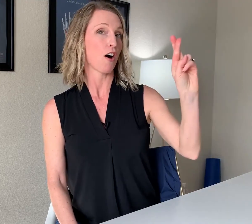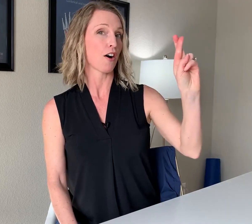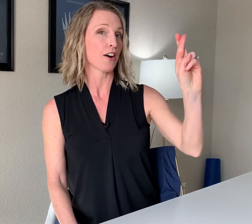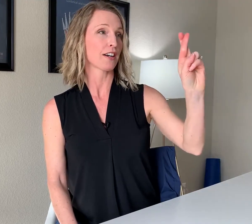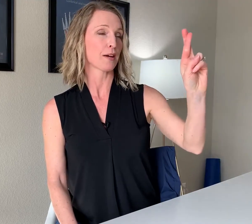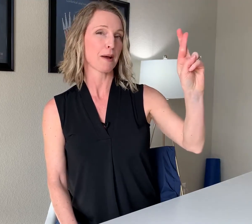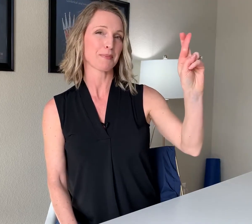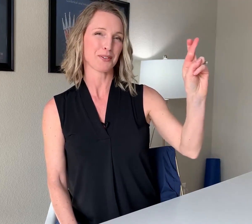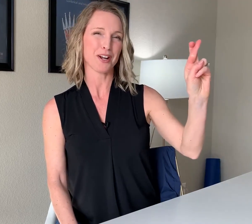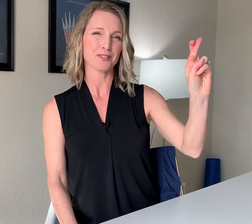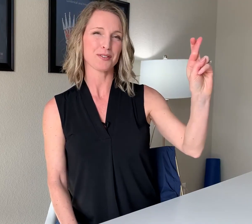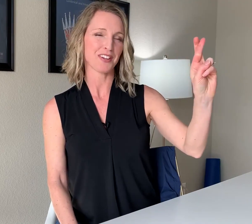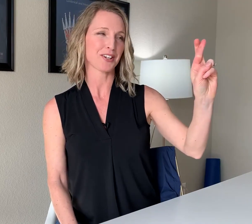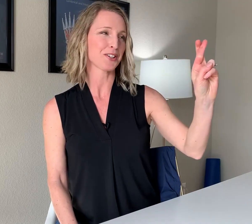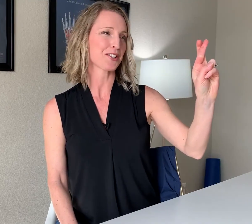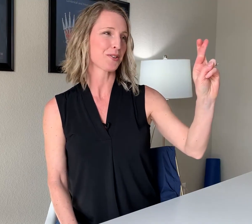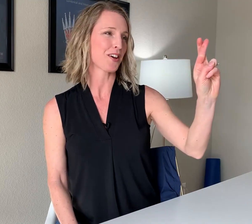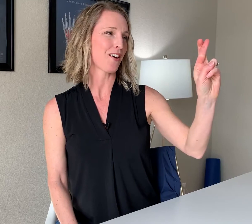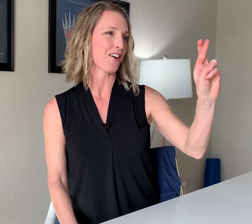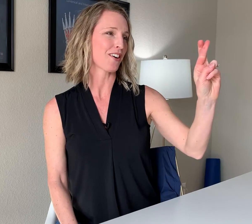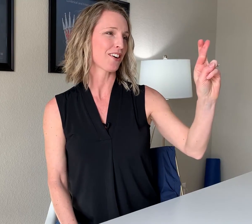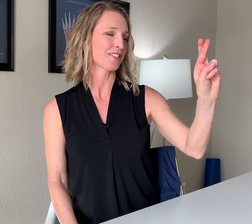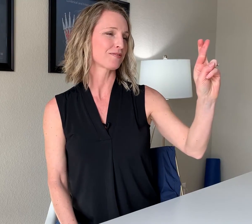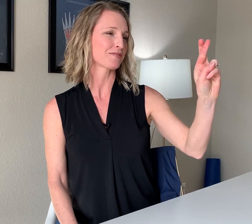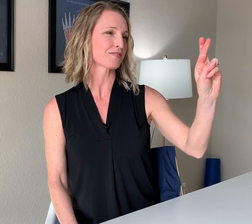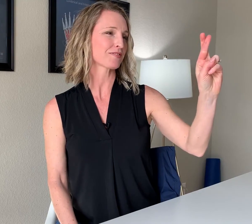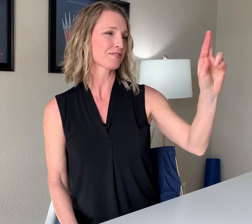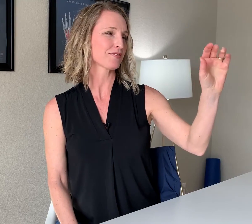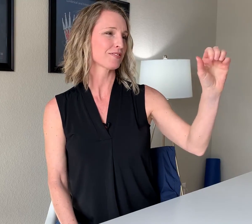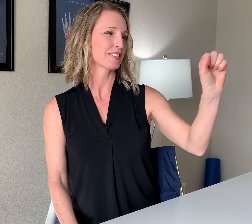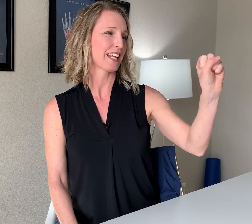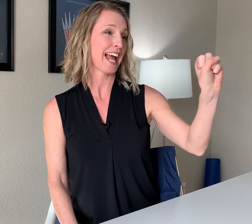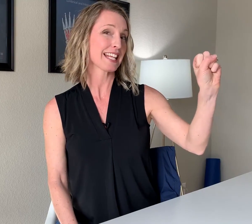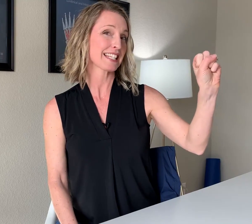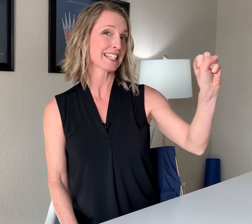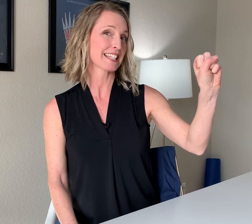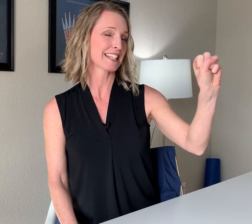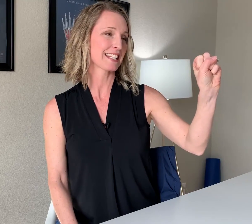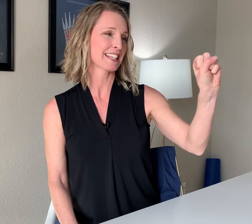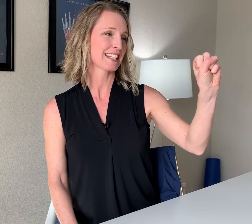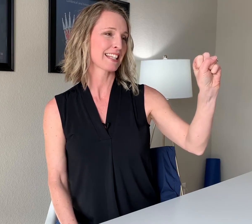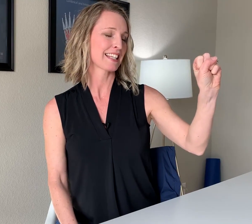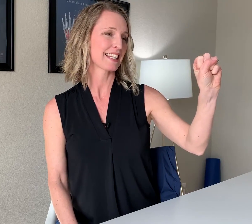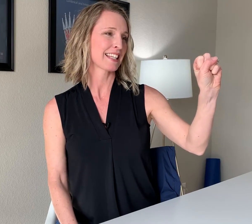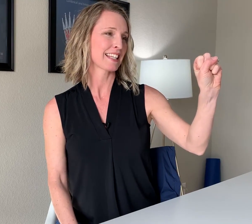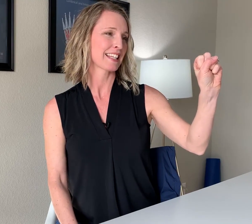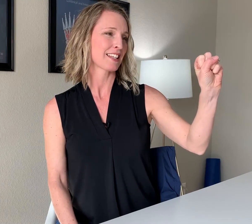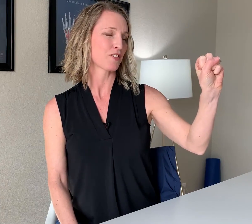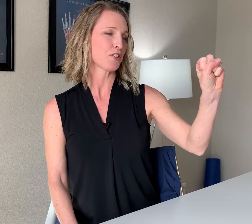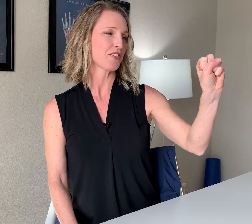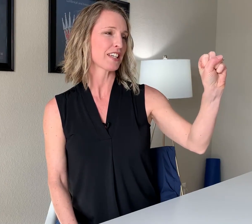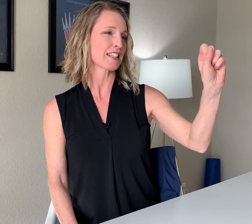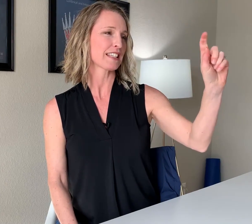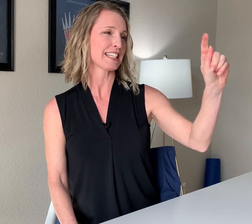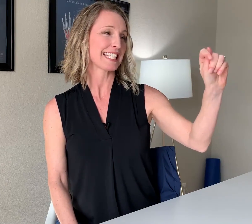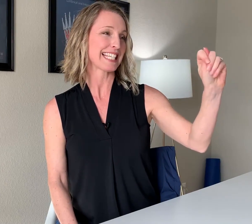R, come up and cross those fingers into the R. S, full fist.